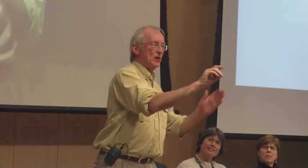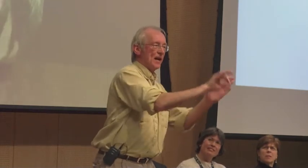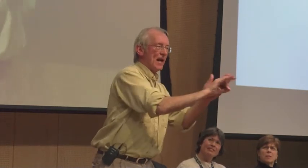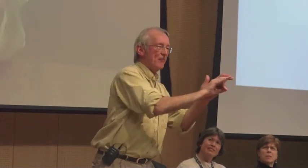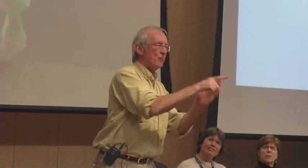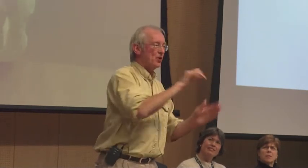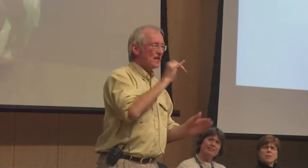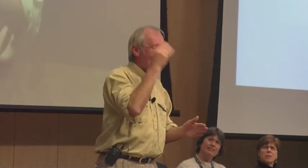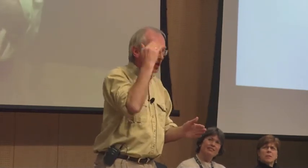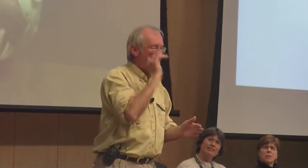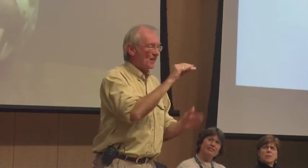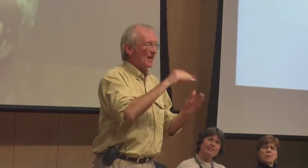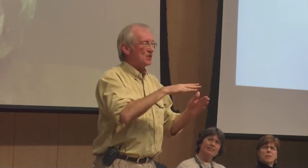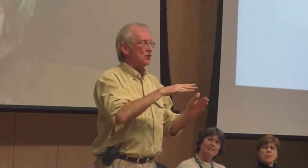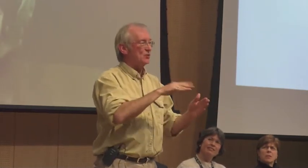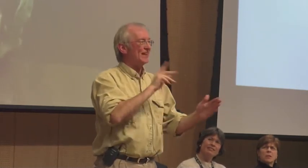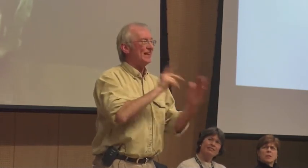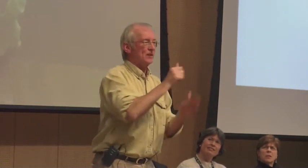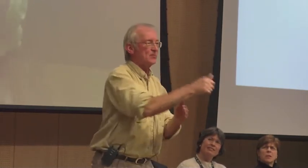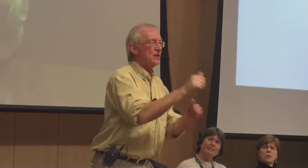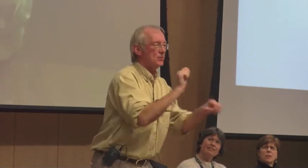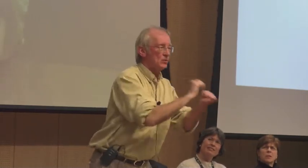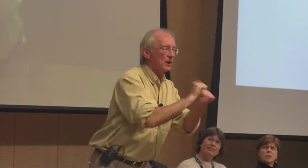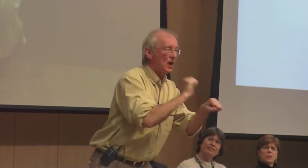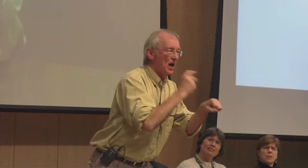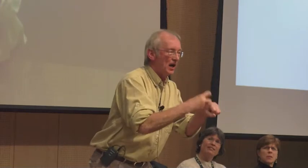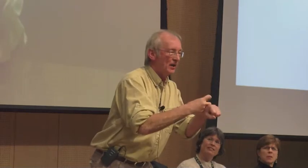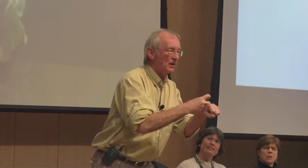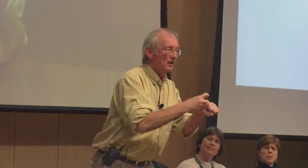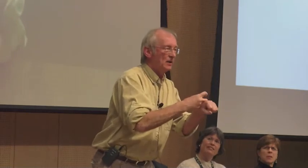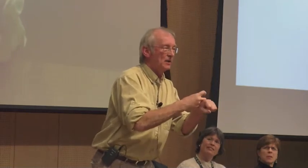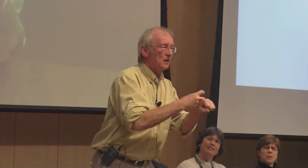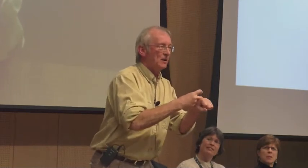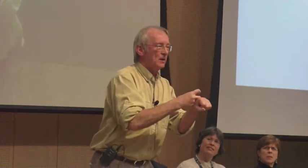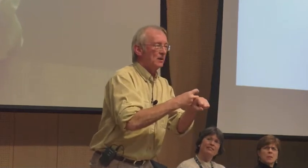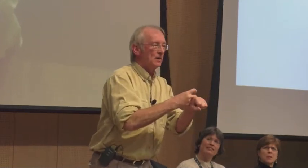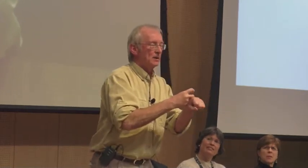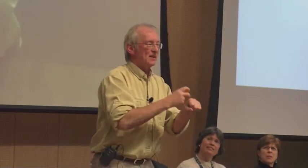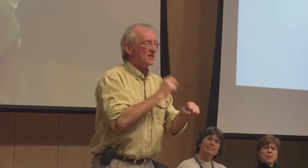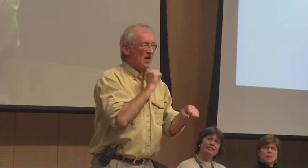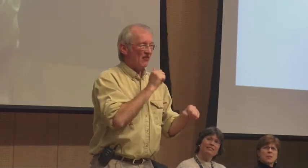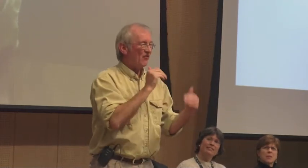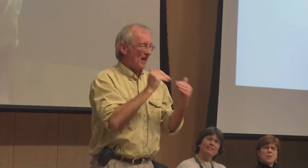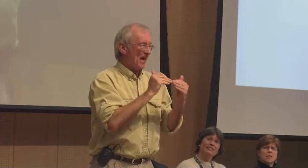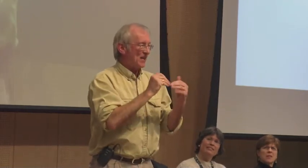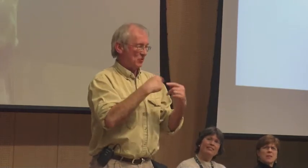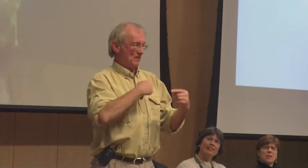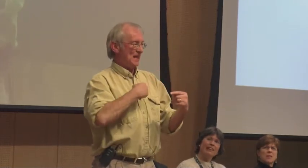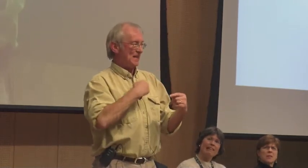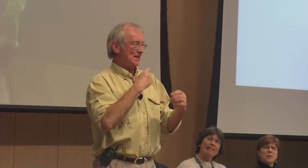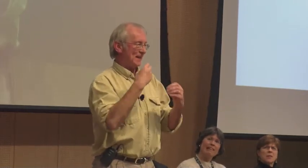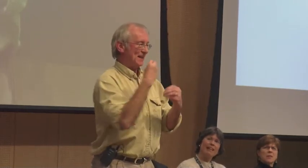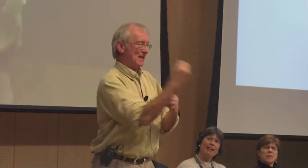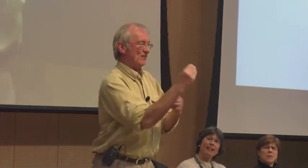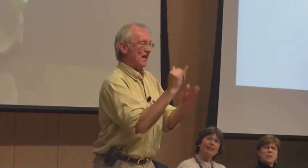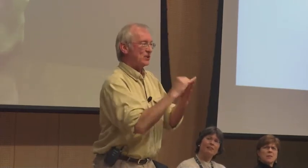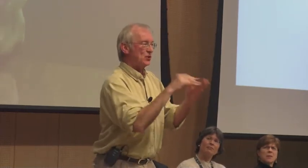or an F because I know that that student killed themselves working hard. It's not fair to me to give that